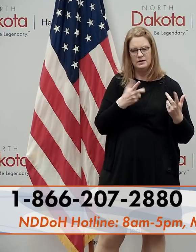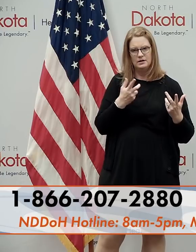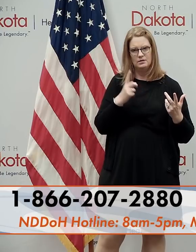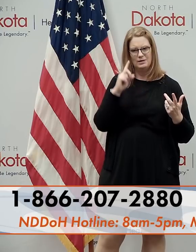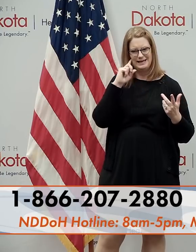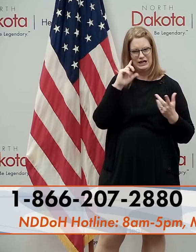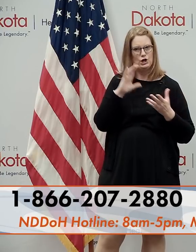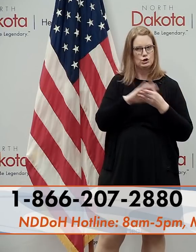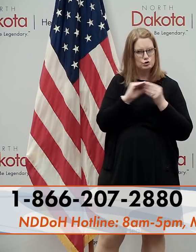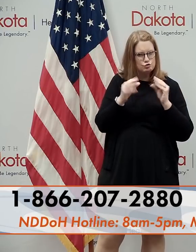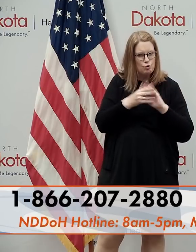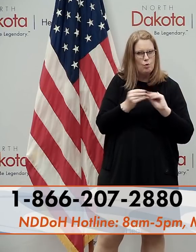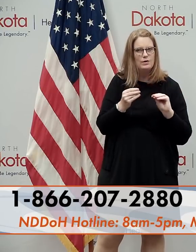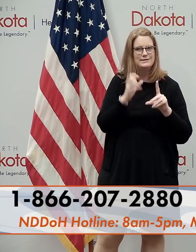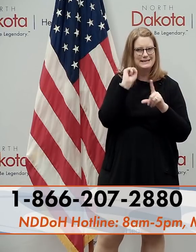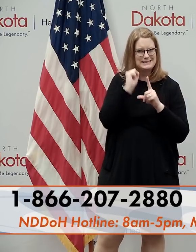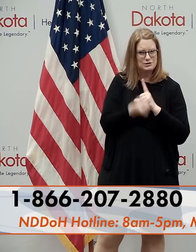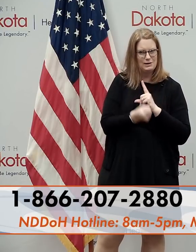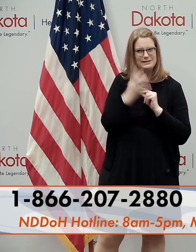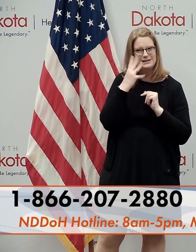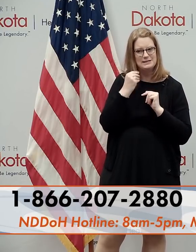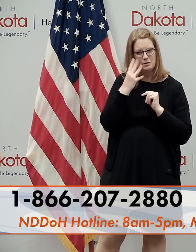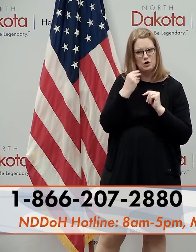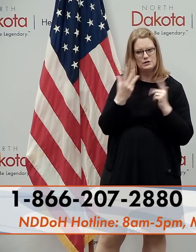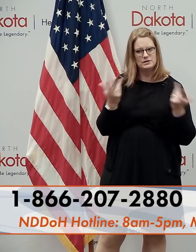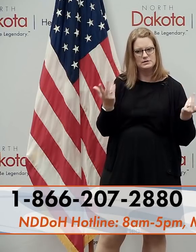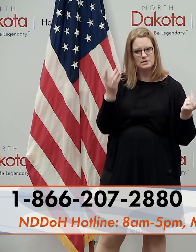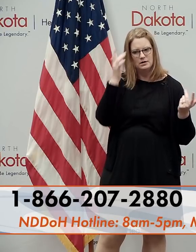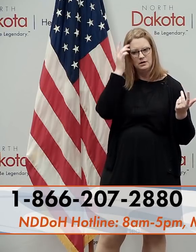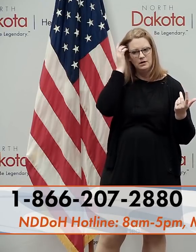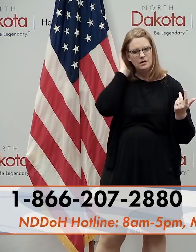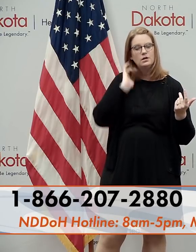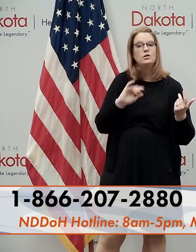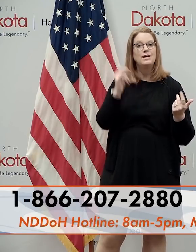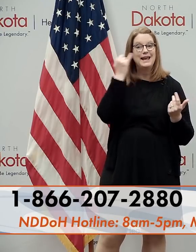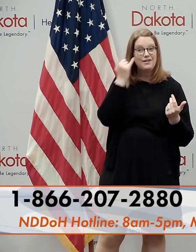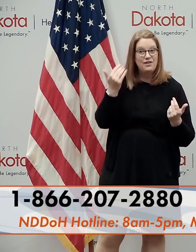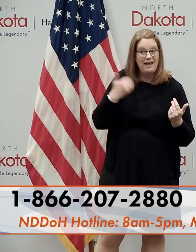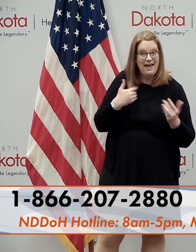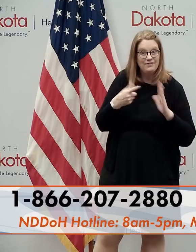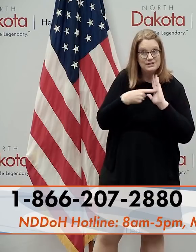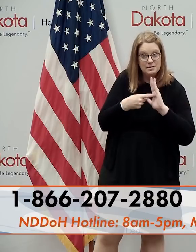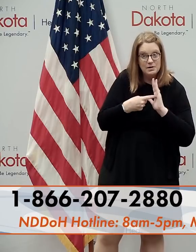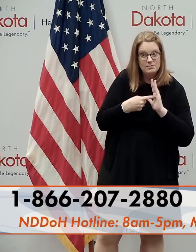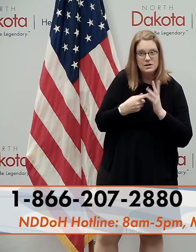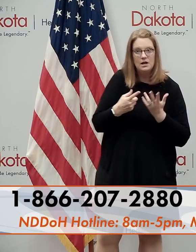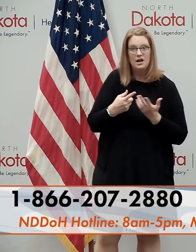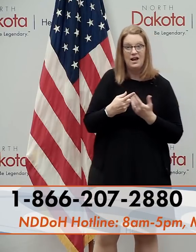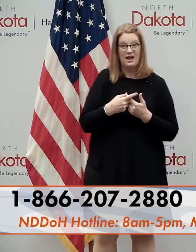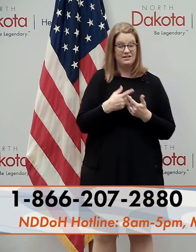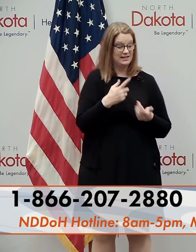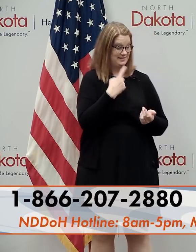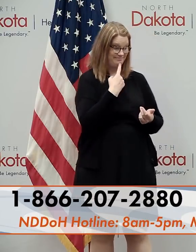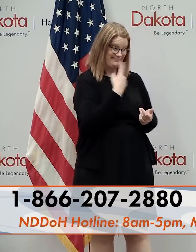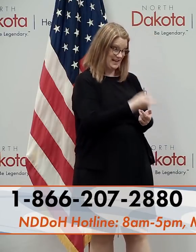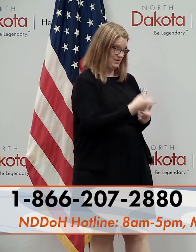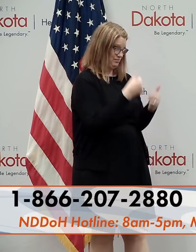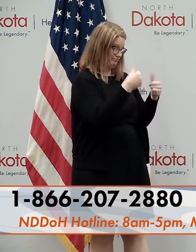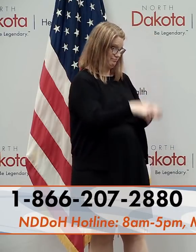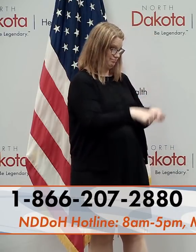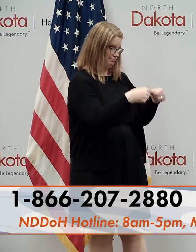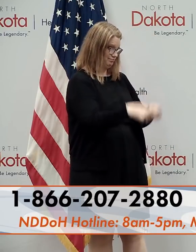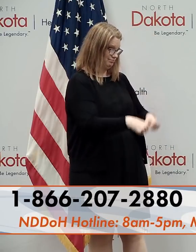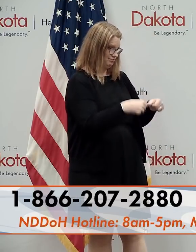stories and situations and experiences of people who are symptomatic, are unable to get testing, because we're trying to make sure this